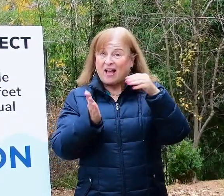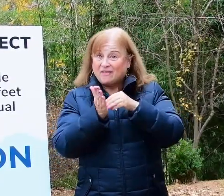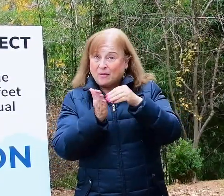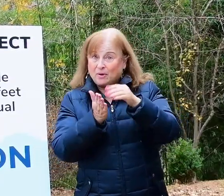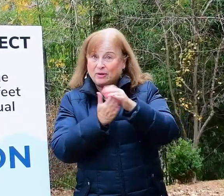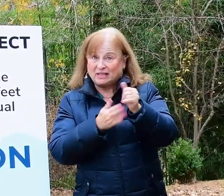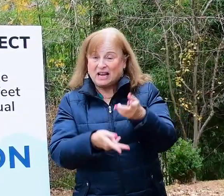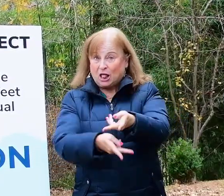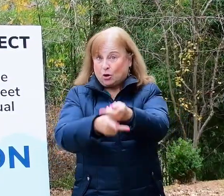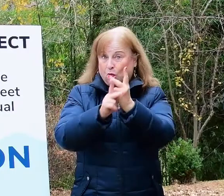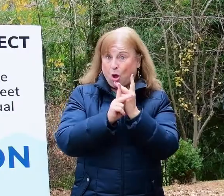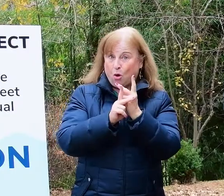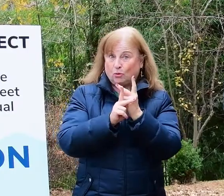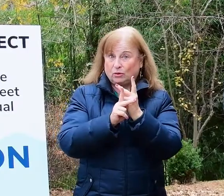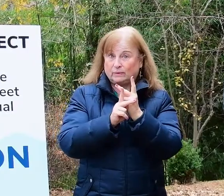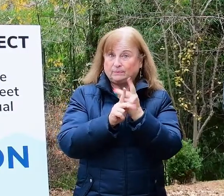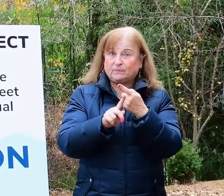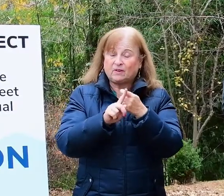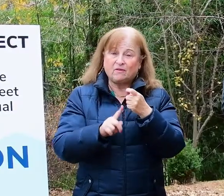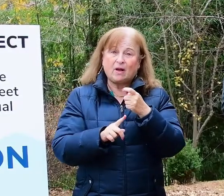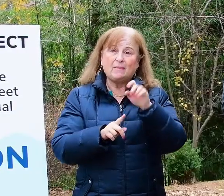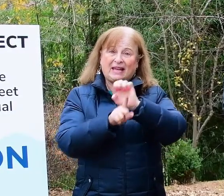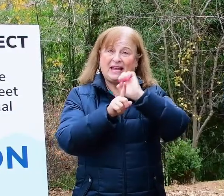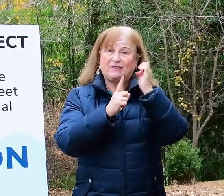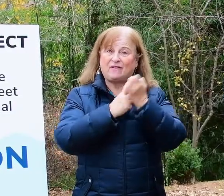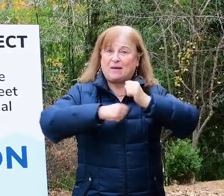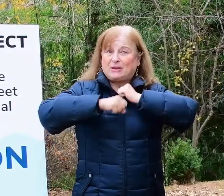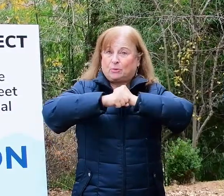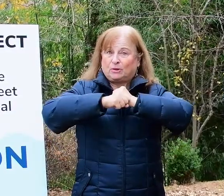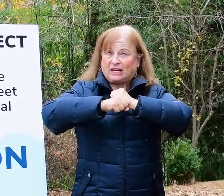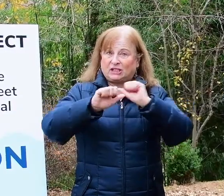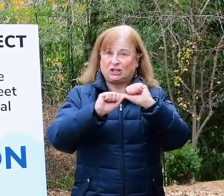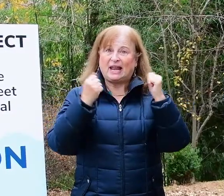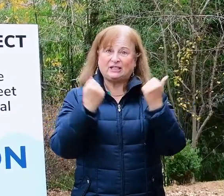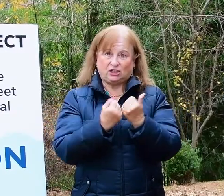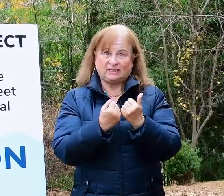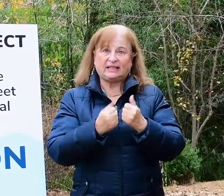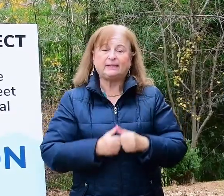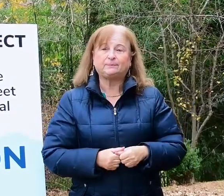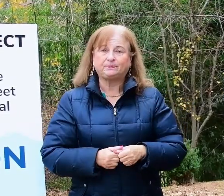million loan from the Environmental Protection Agency.